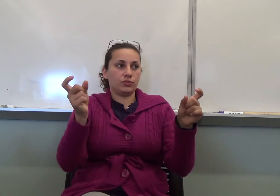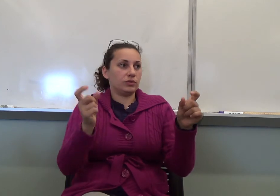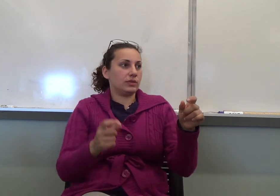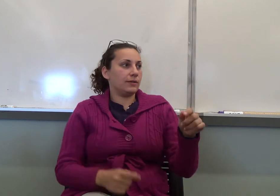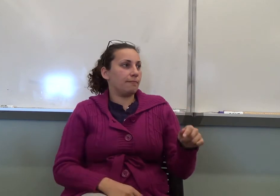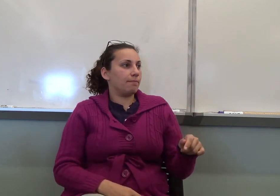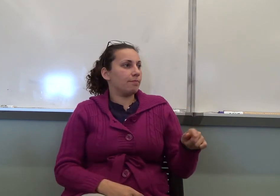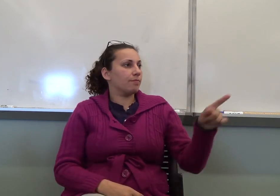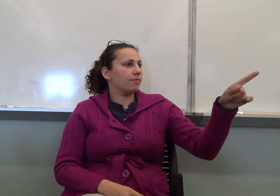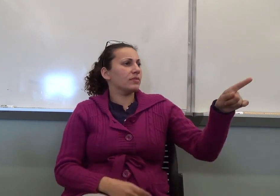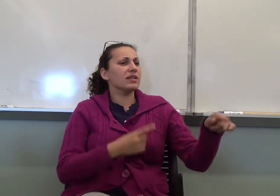the positive?